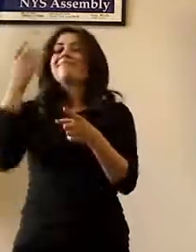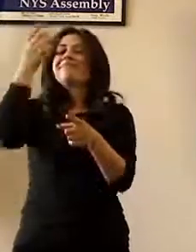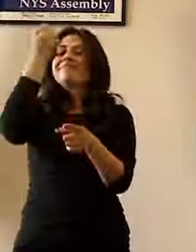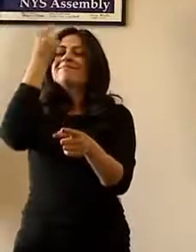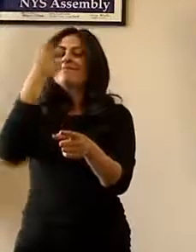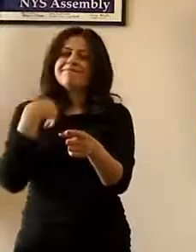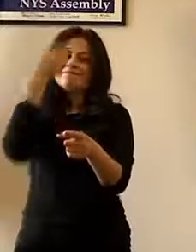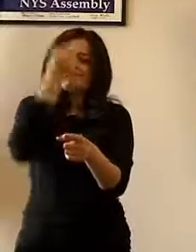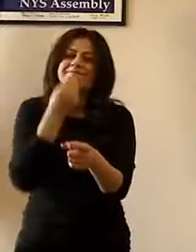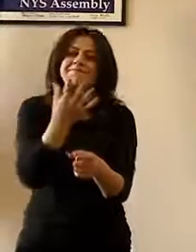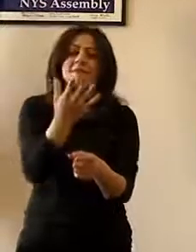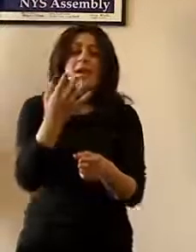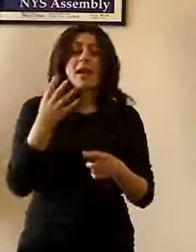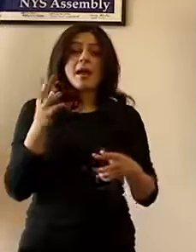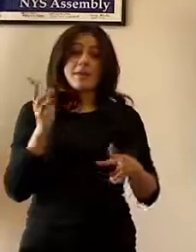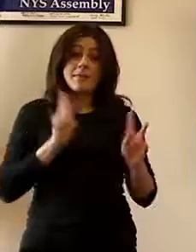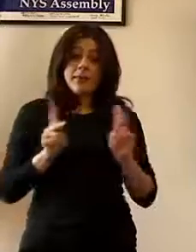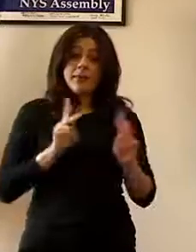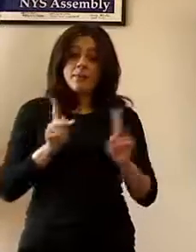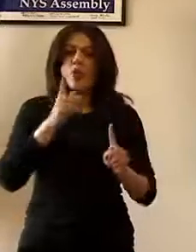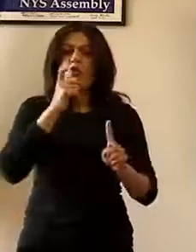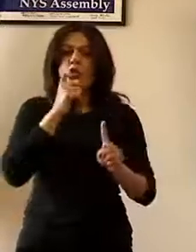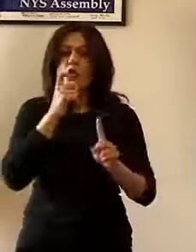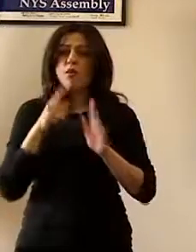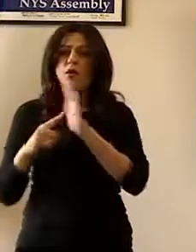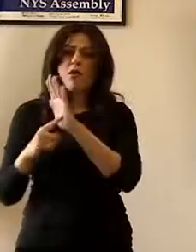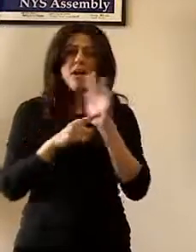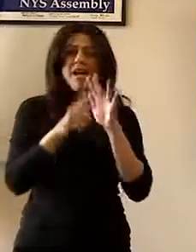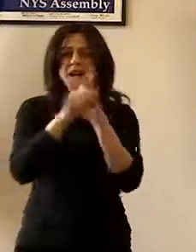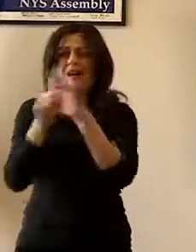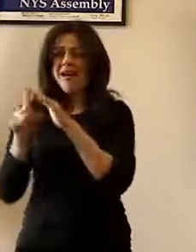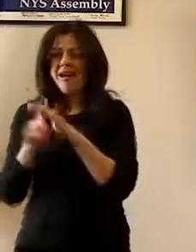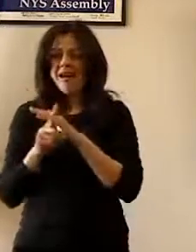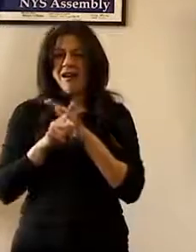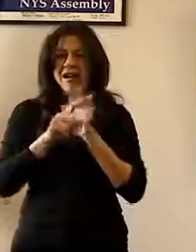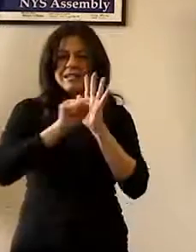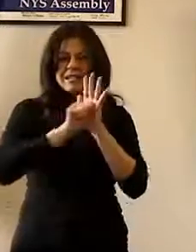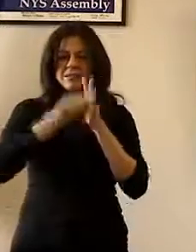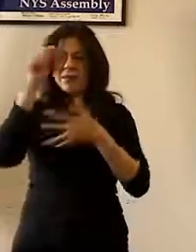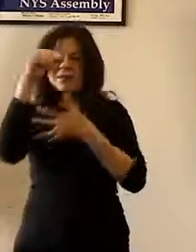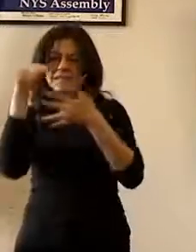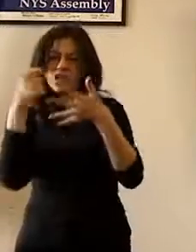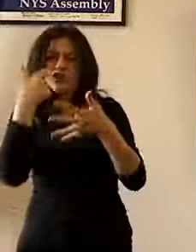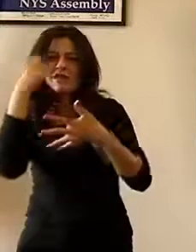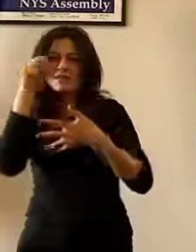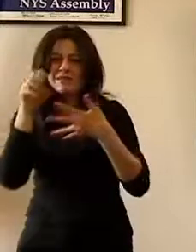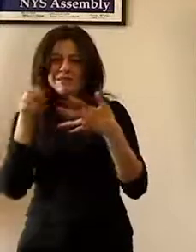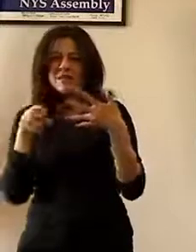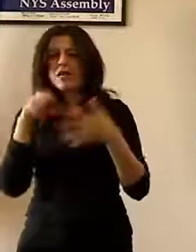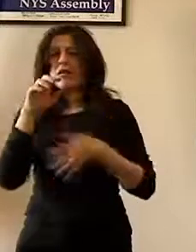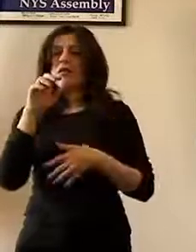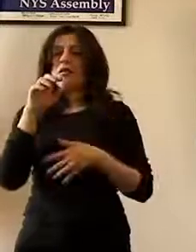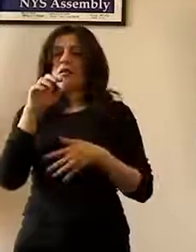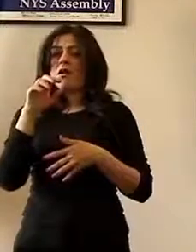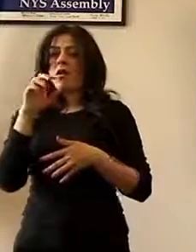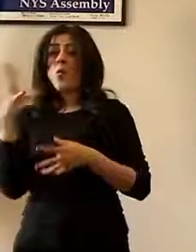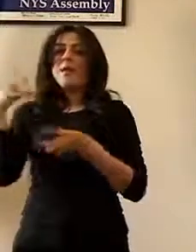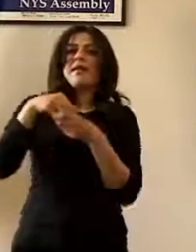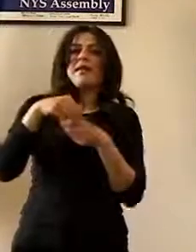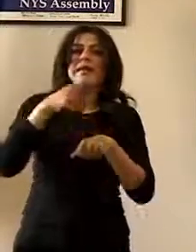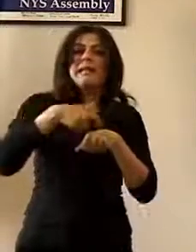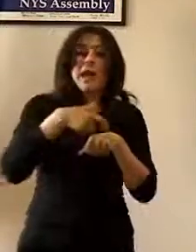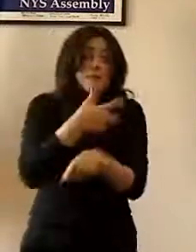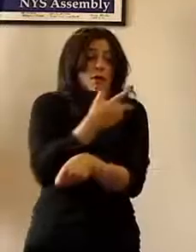individuals typically who presented with this clinical presentation presented within 3 weeks